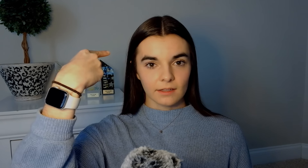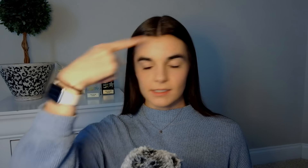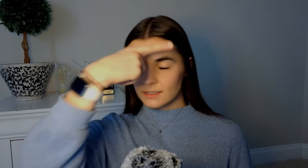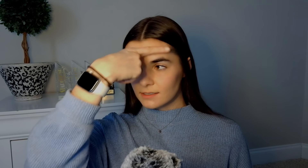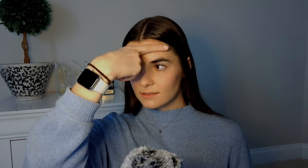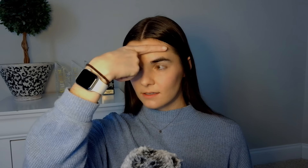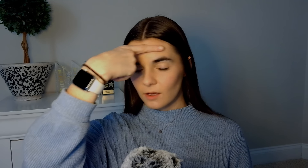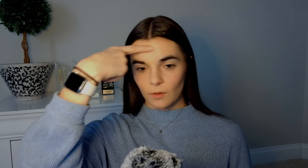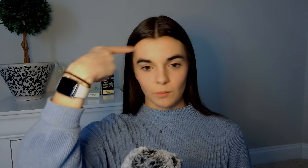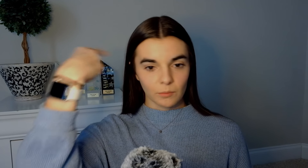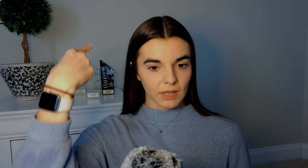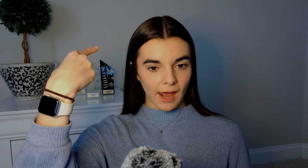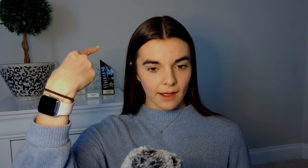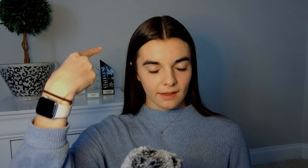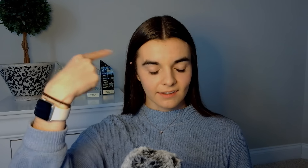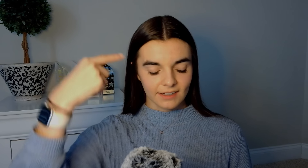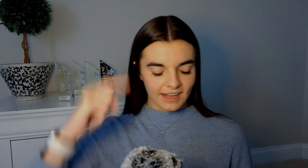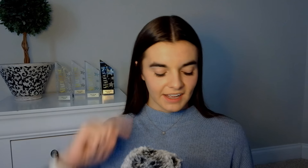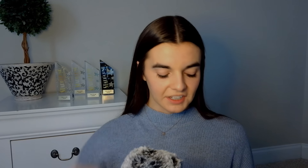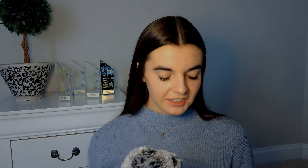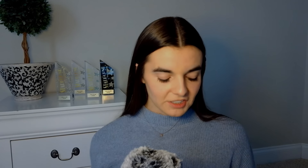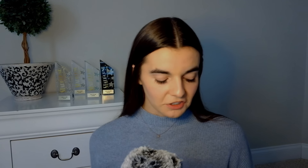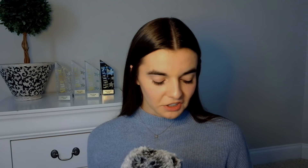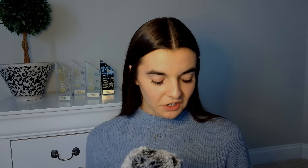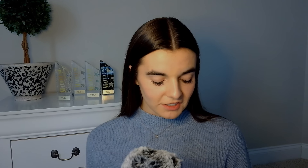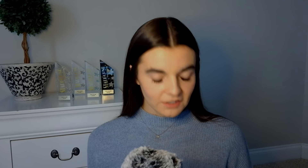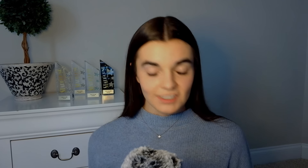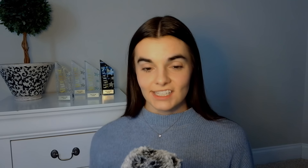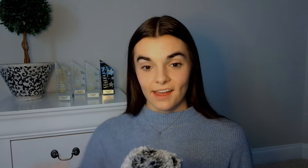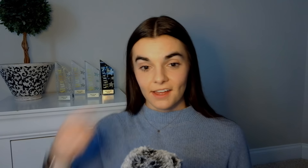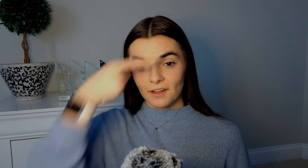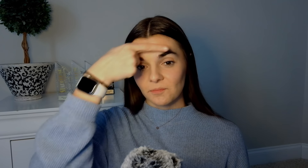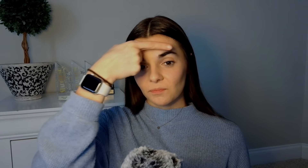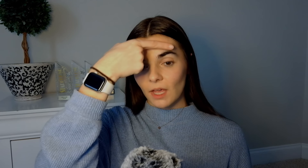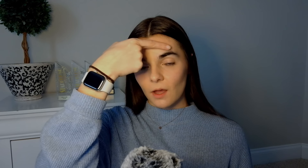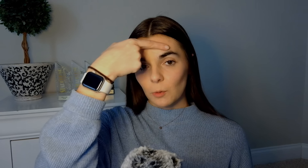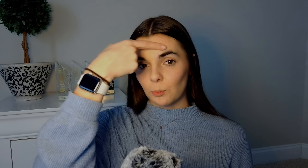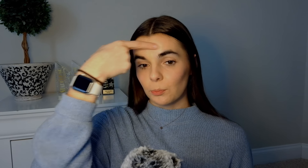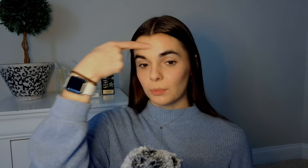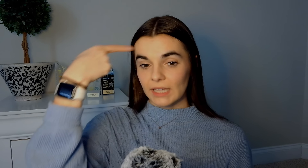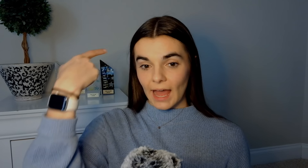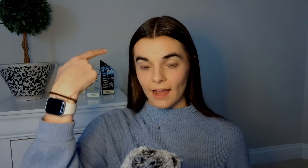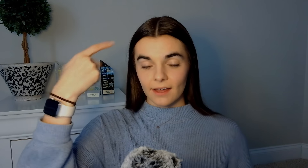this. Black. So you can also say blackberry